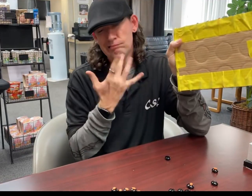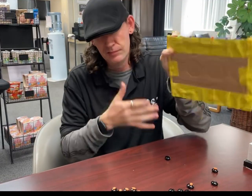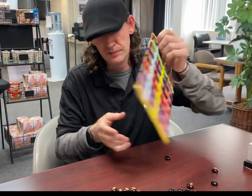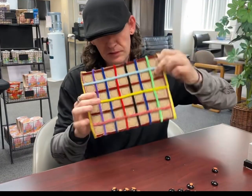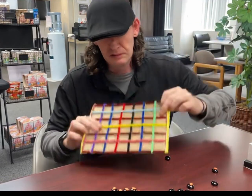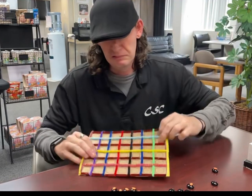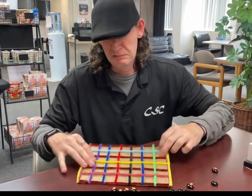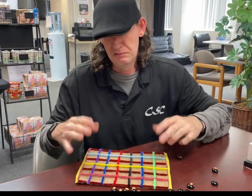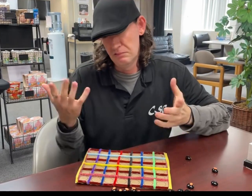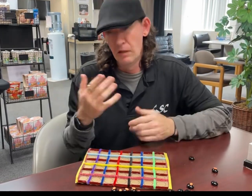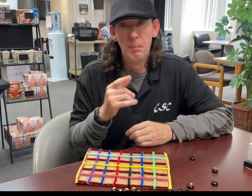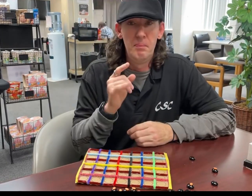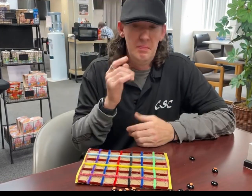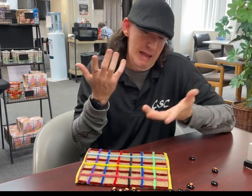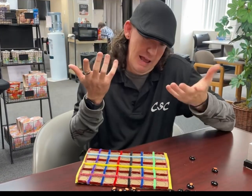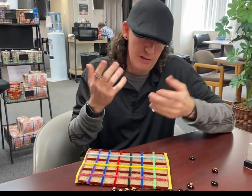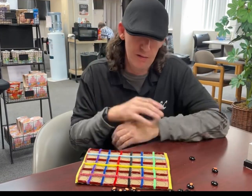put tape to protect people's fingers.